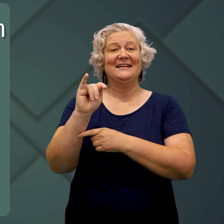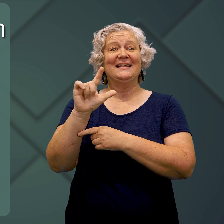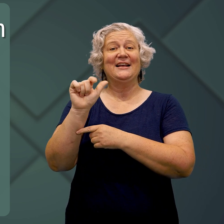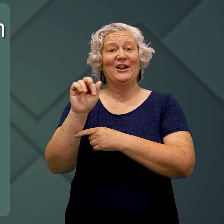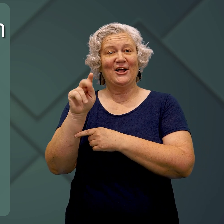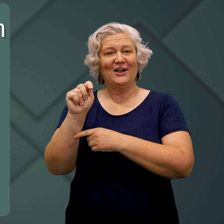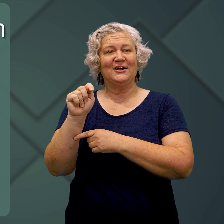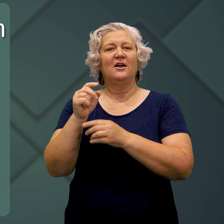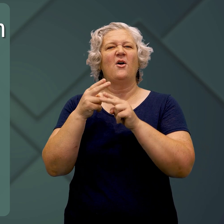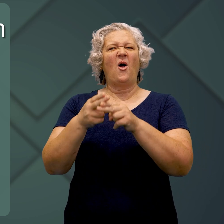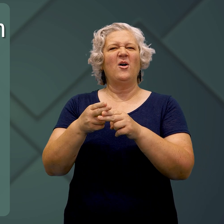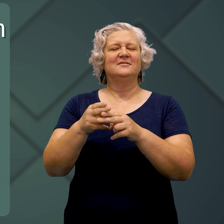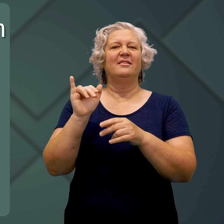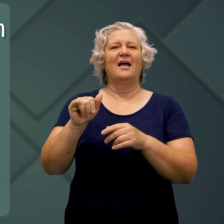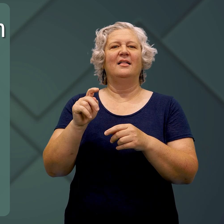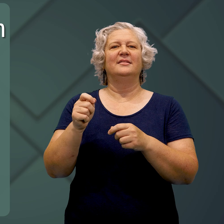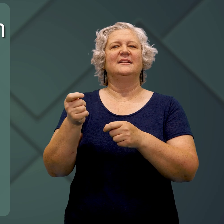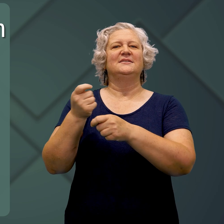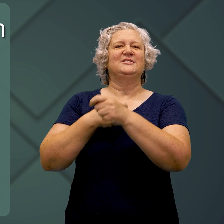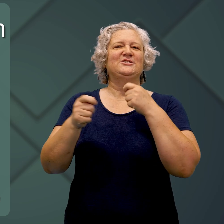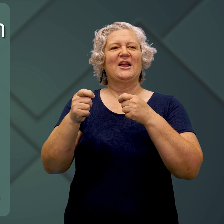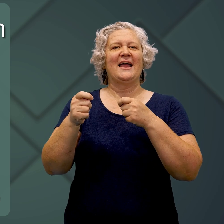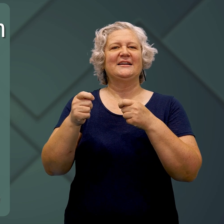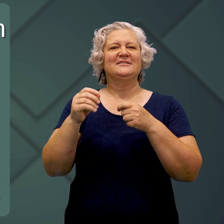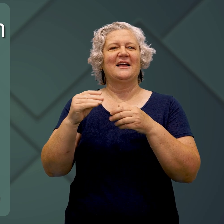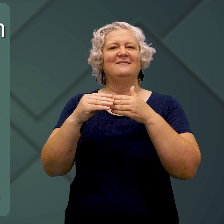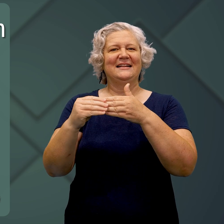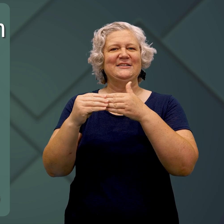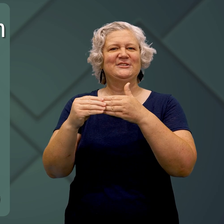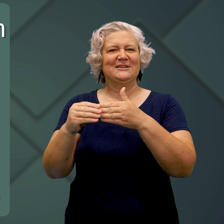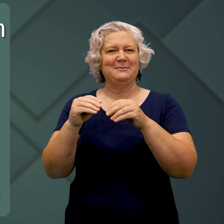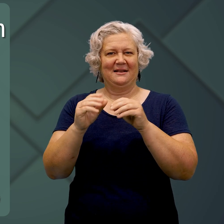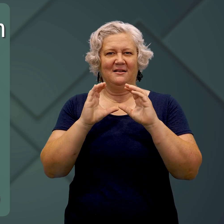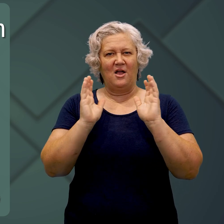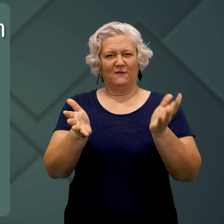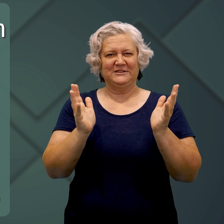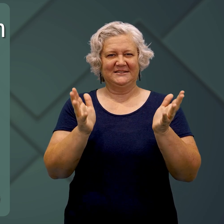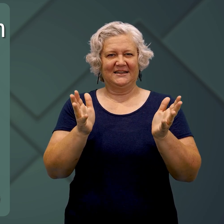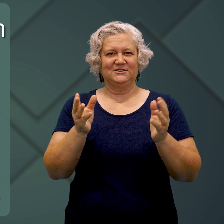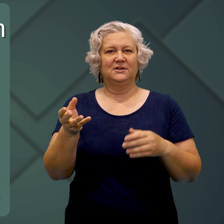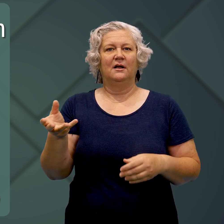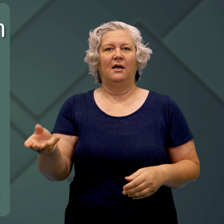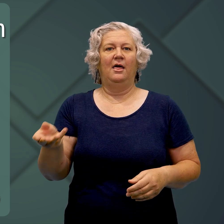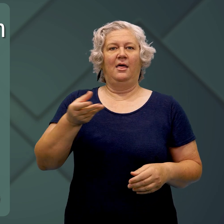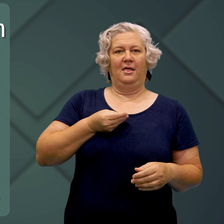Tillert calls that the exchange of leadership in a conversation.